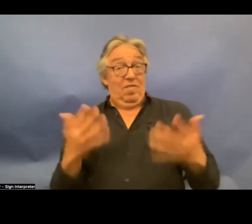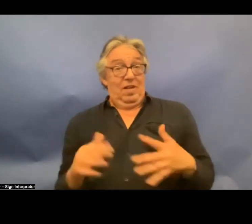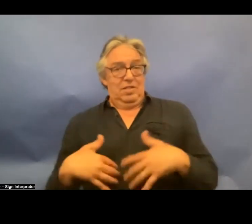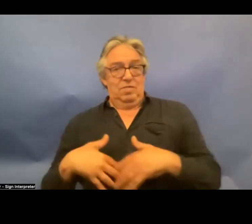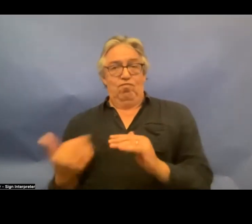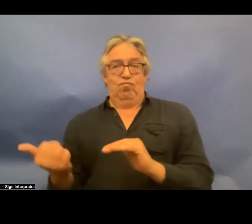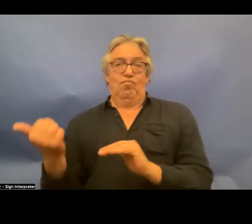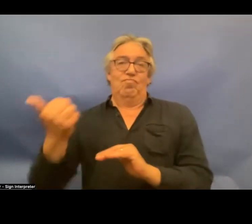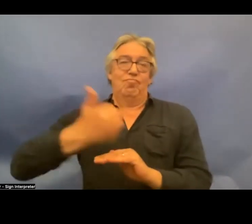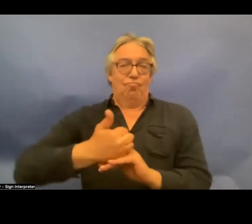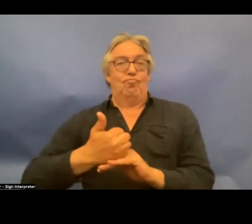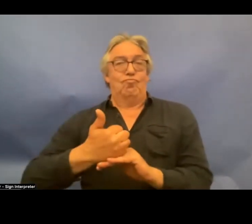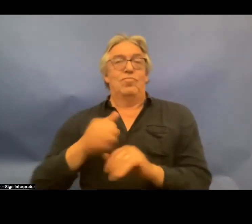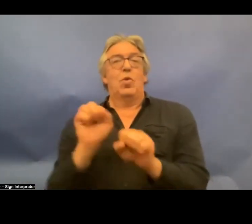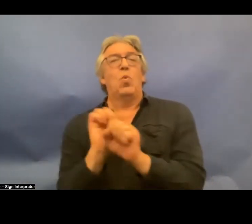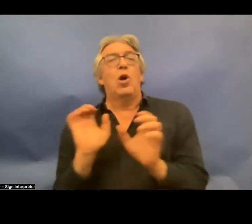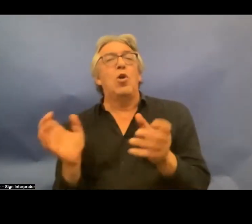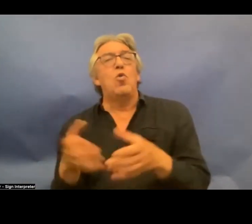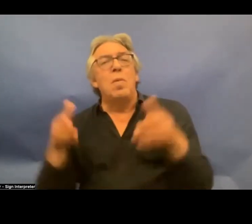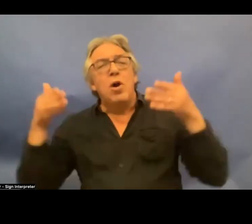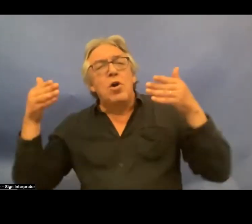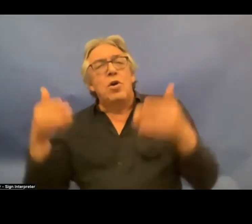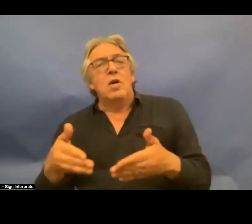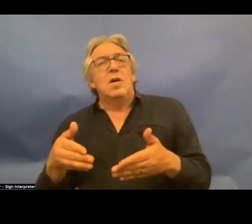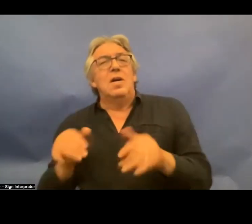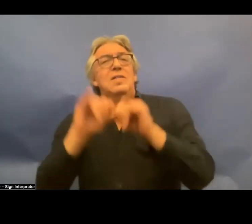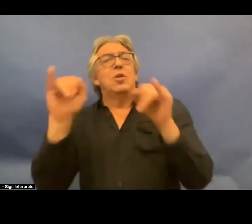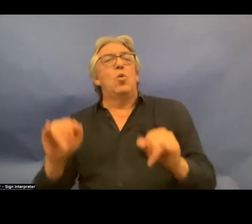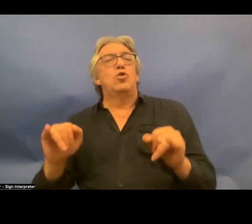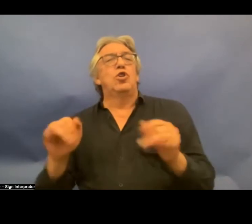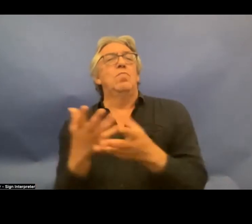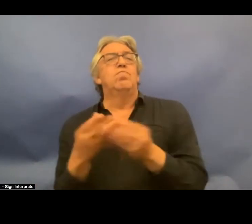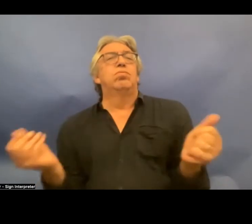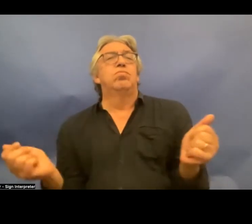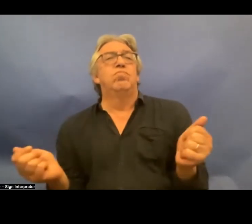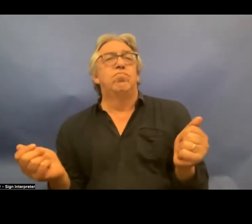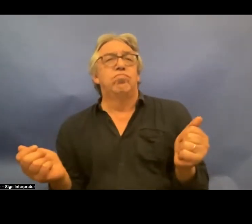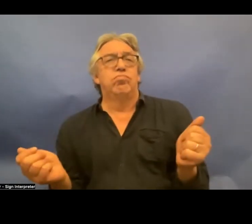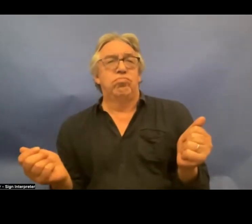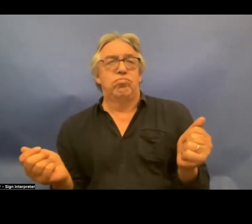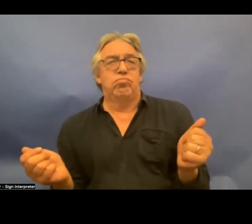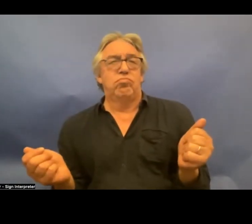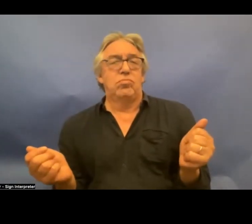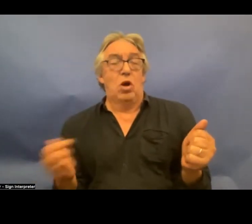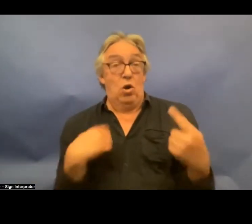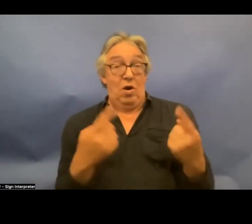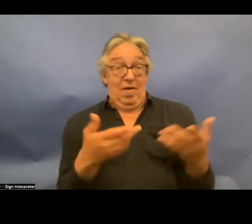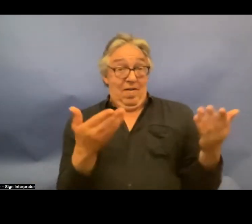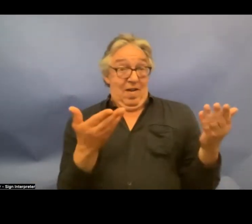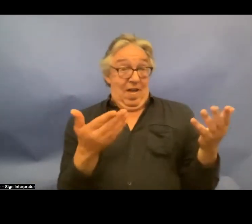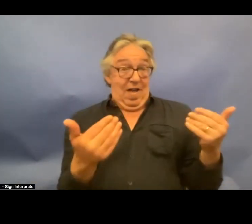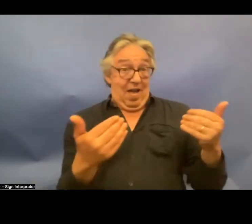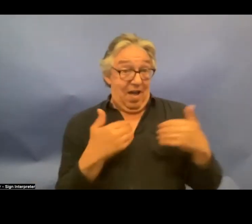another important actions that we take. And then the draft of the institutionalization